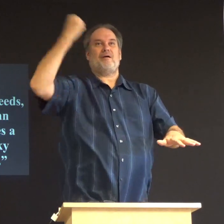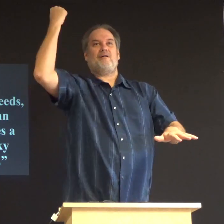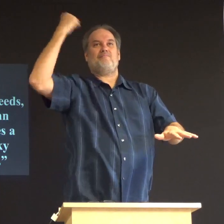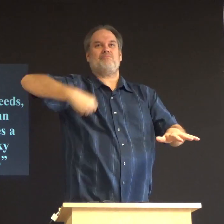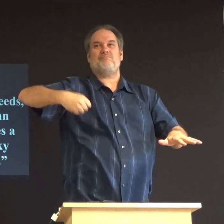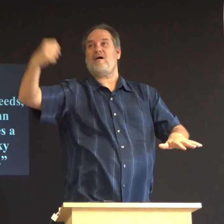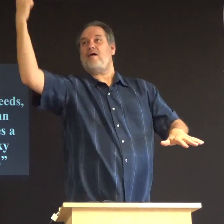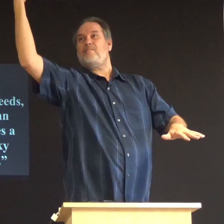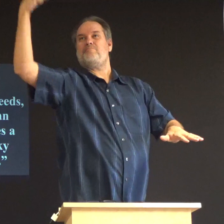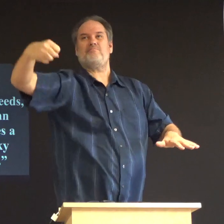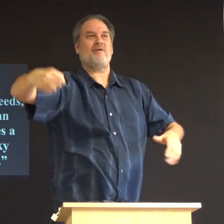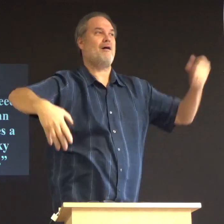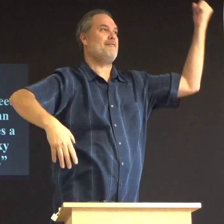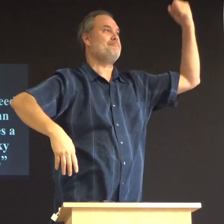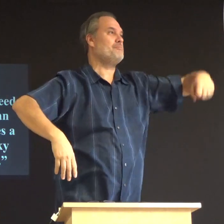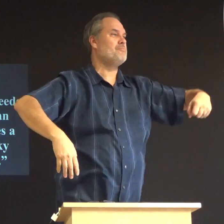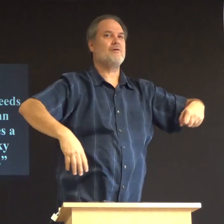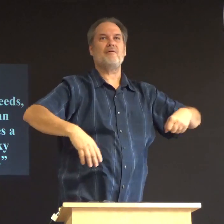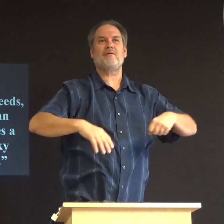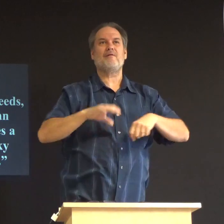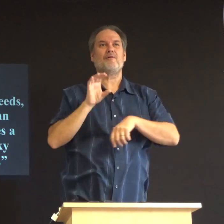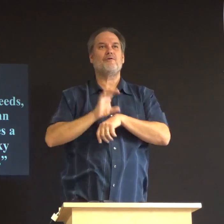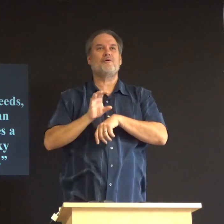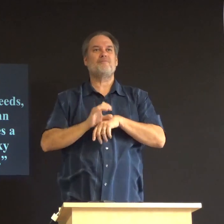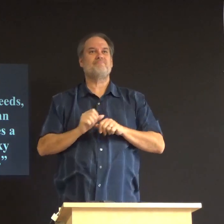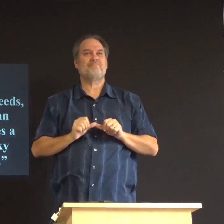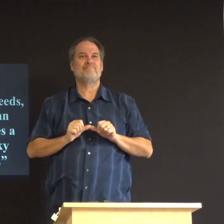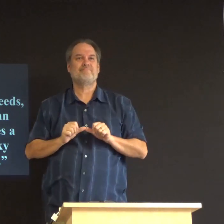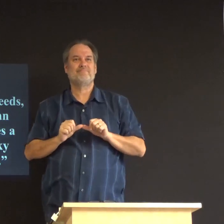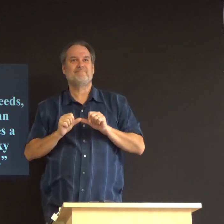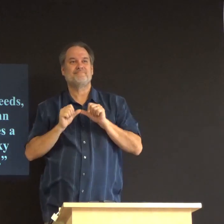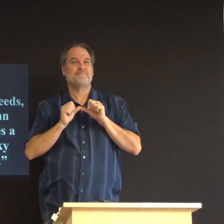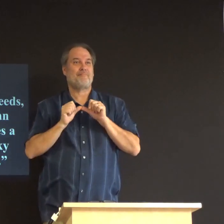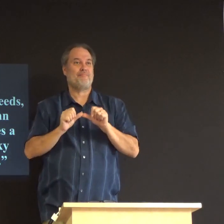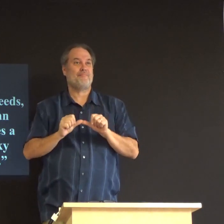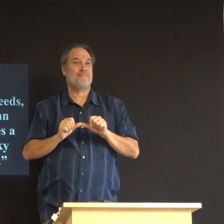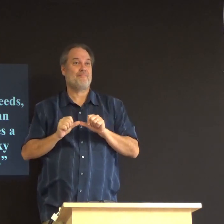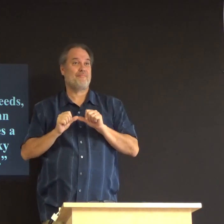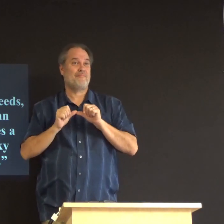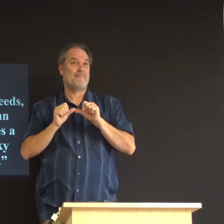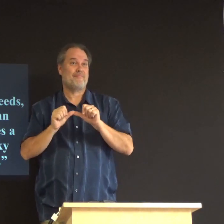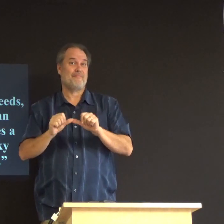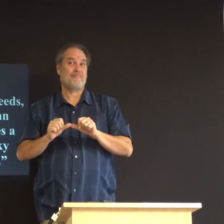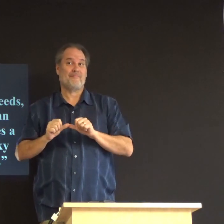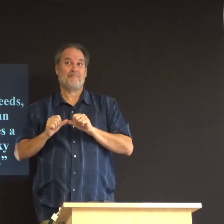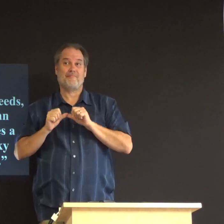The government rises and falls all the time, but the church remains.